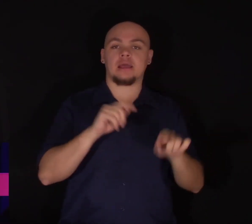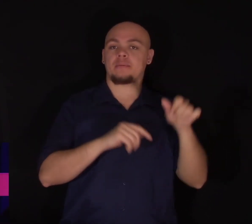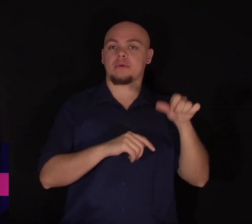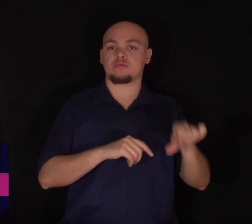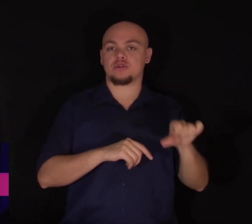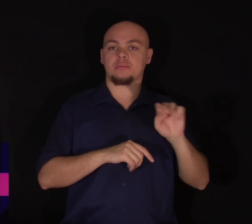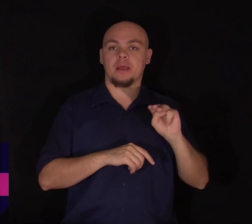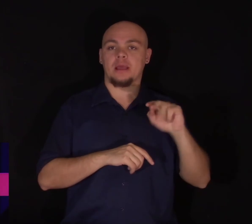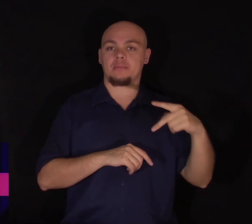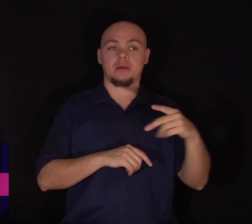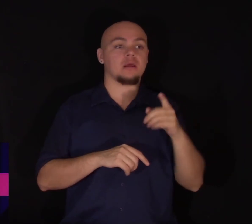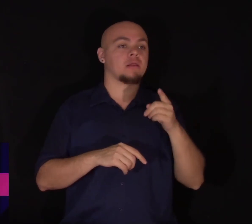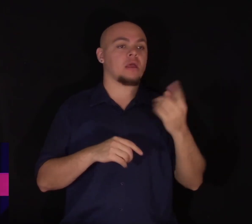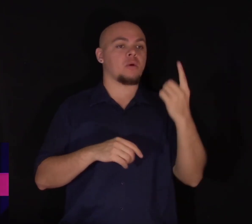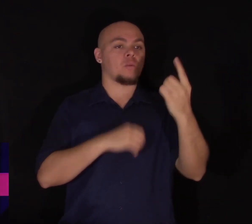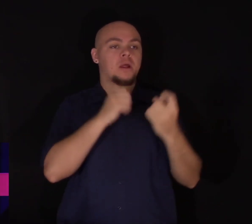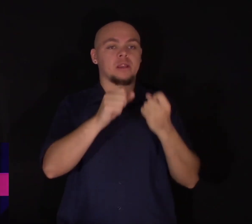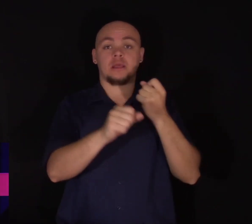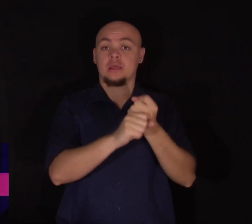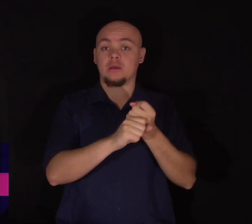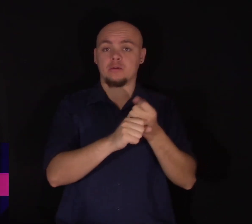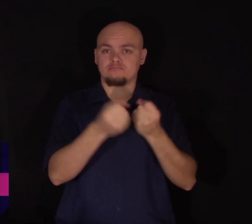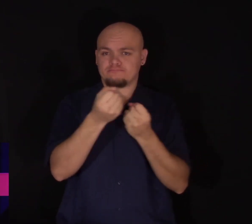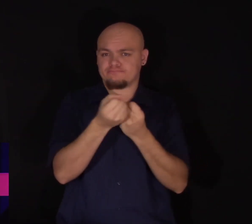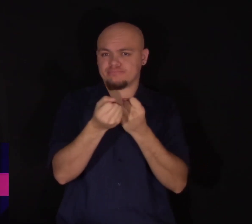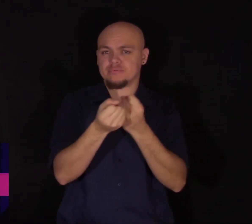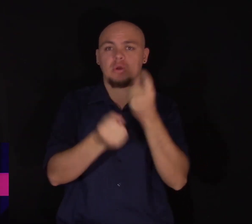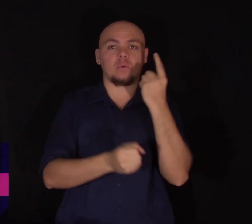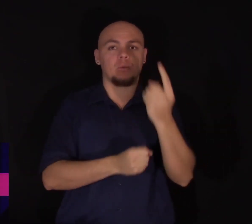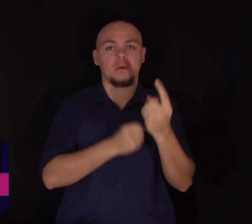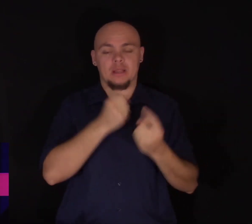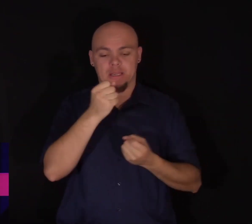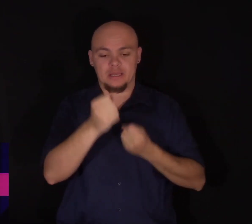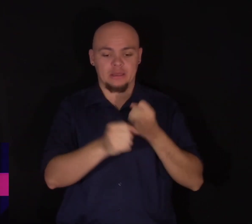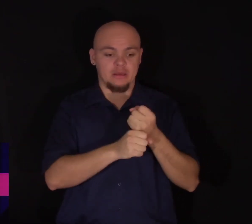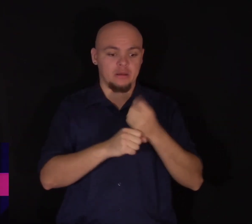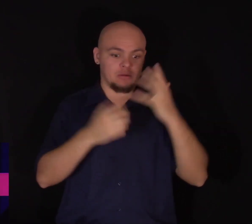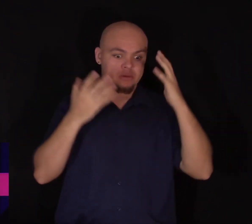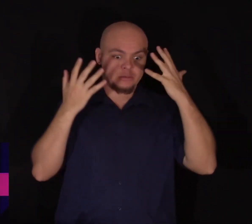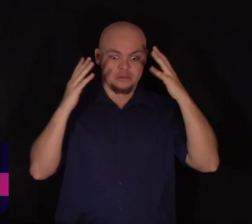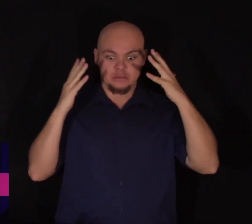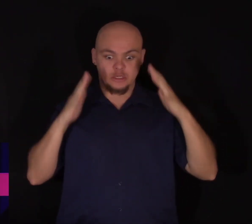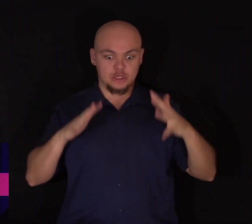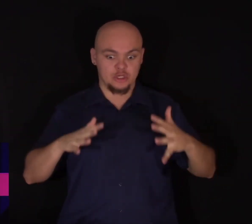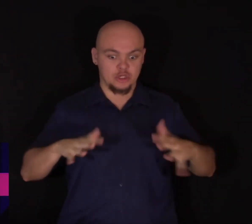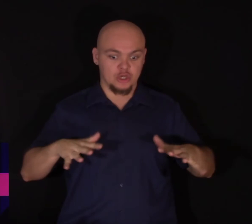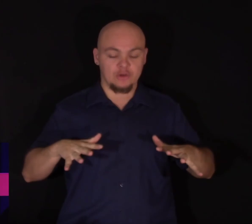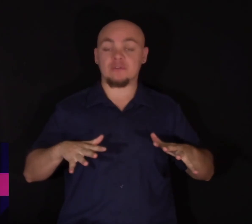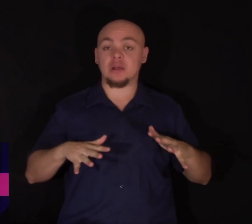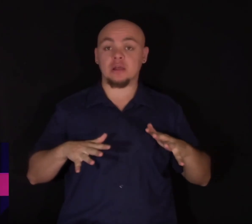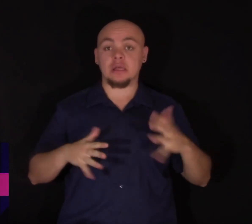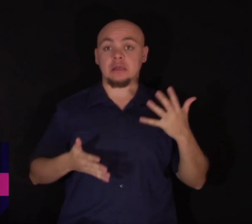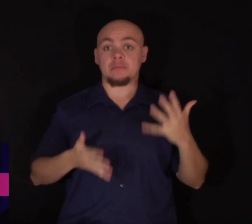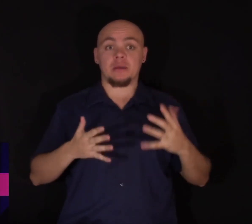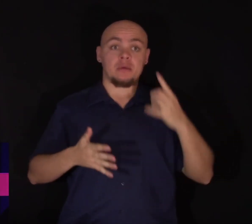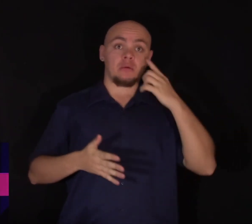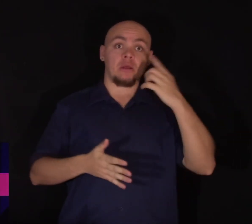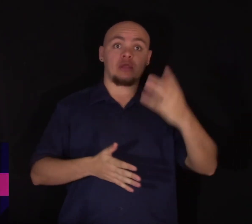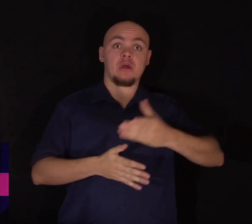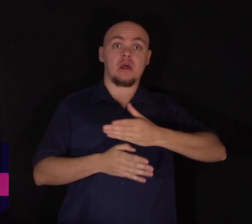We saw that bill through for a year that I was fraught with nerves that this thing we'd almost done might fall at the last hurdle.